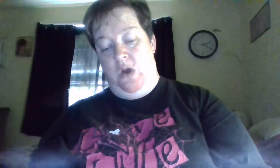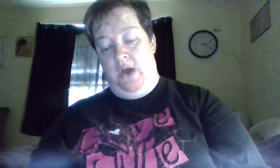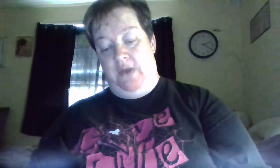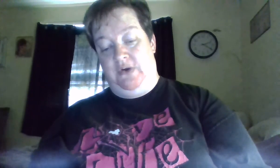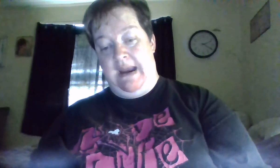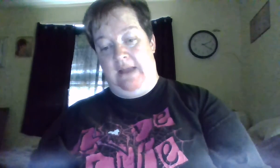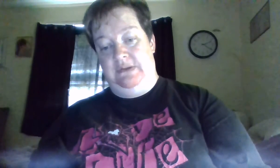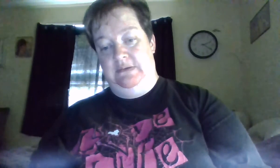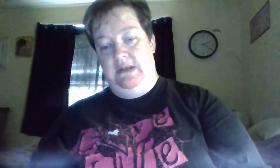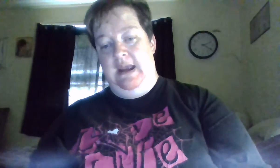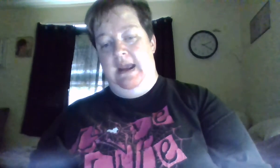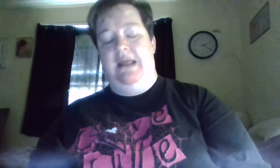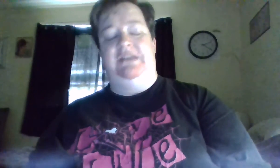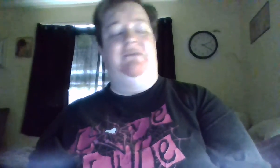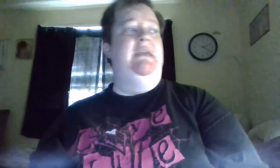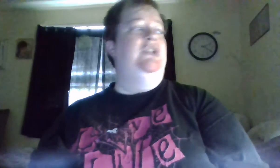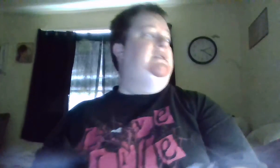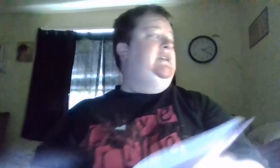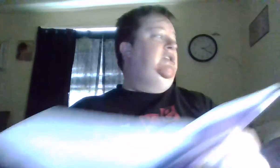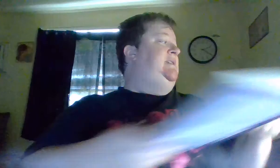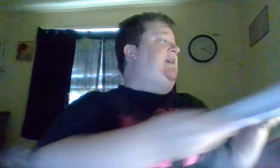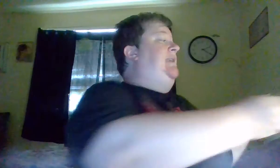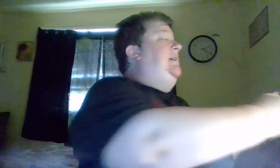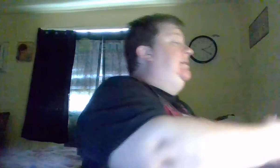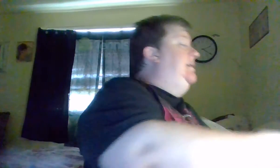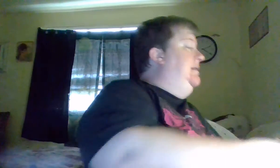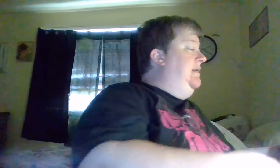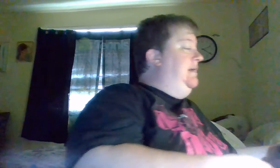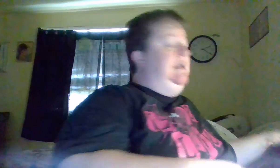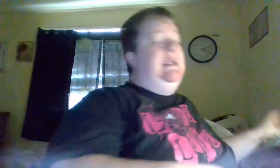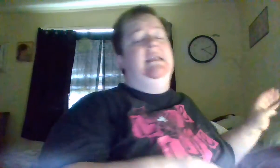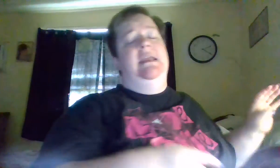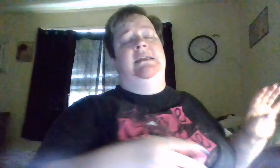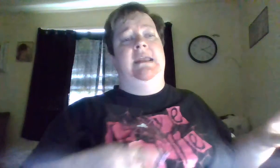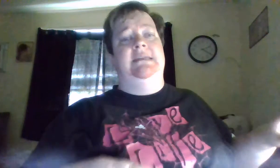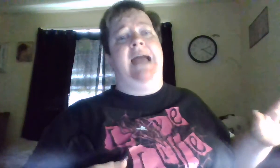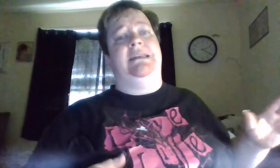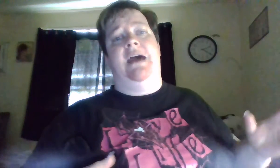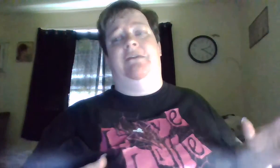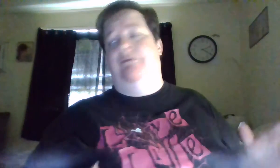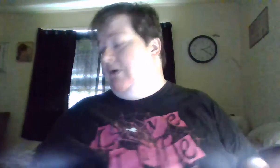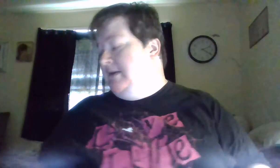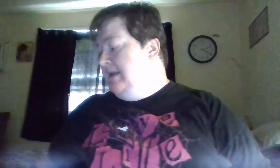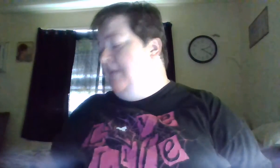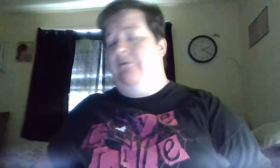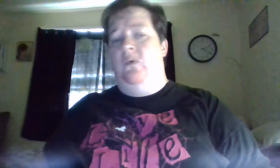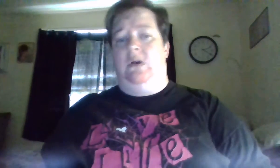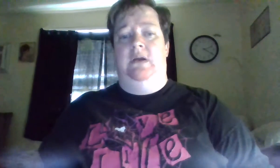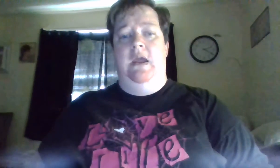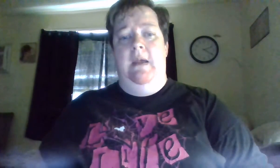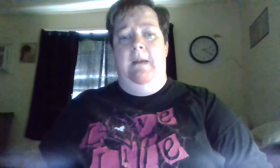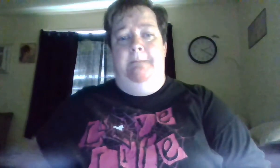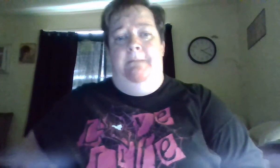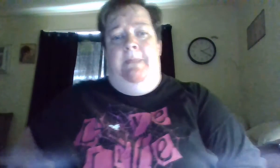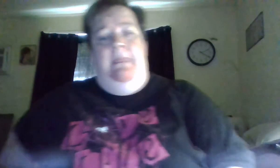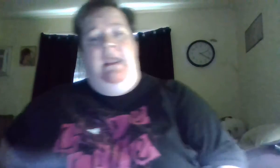on all the ground. Now, it's very interesting. You see Gideon, and Gideon's acting out of fear, as I said before.